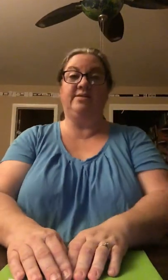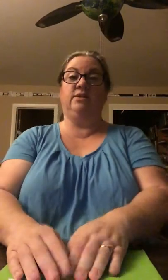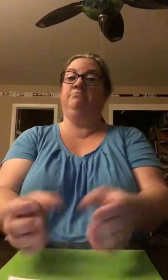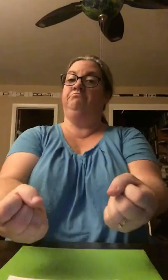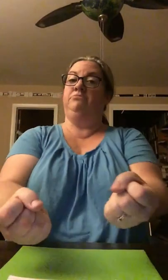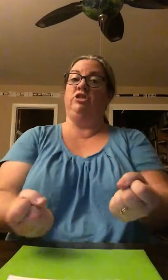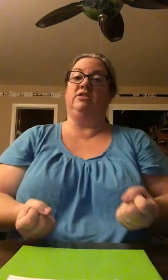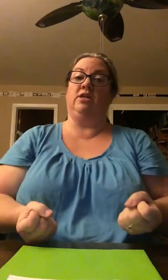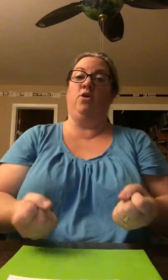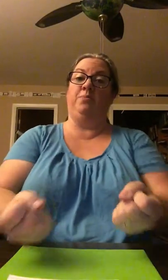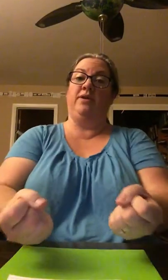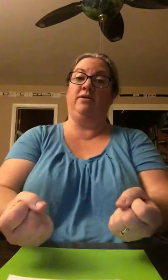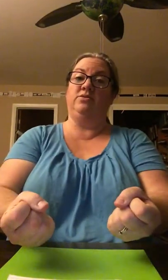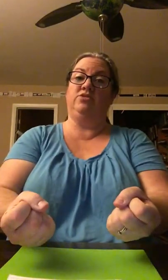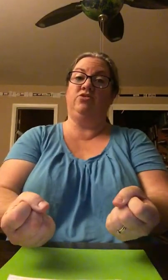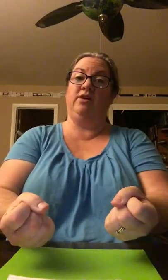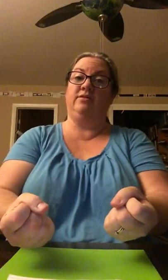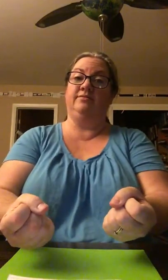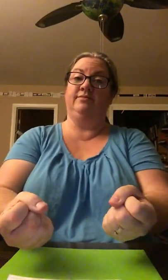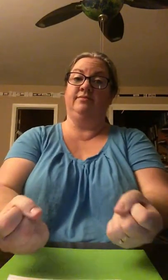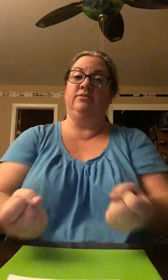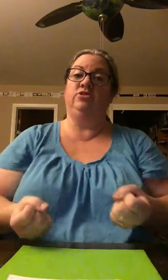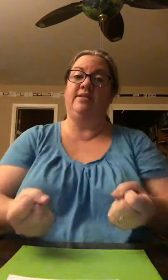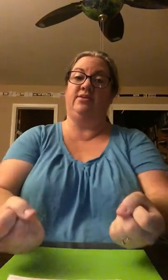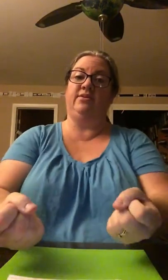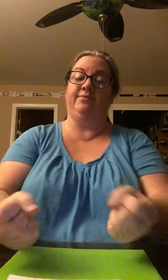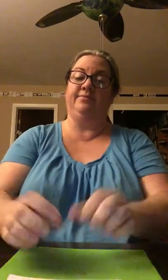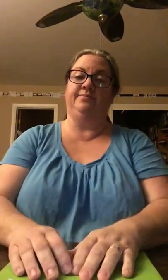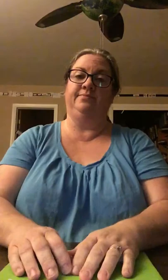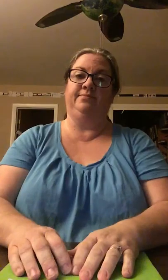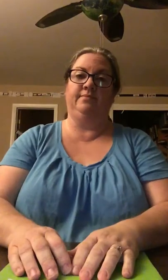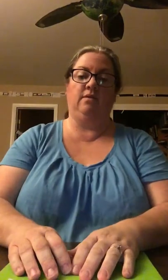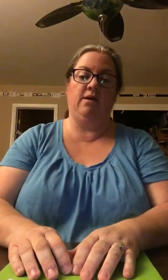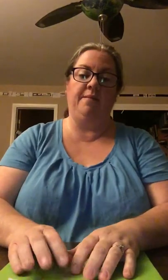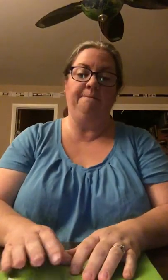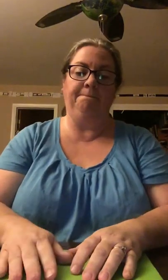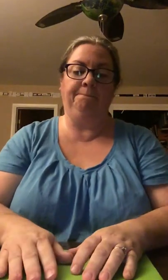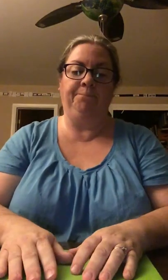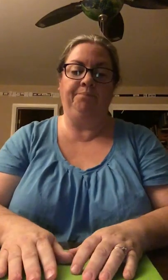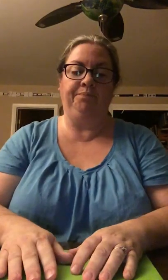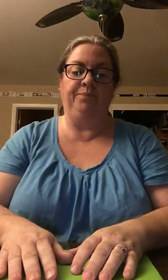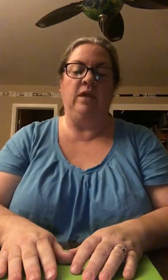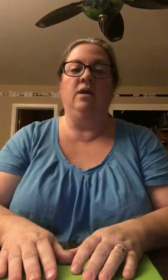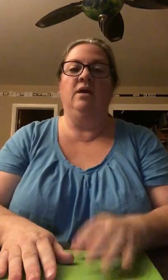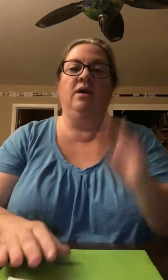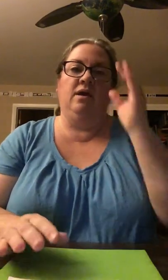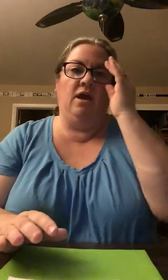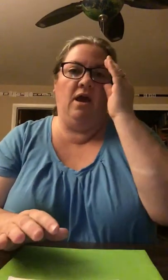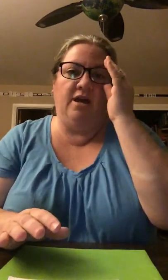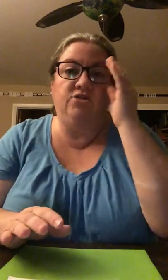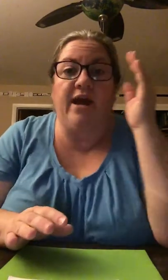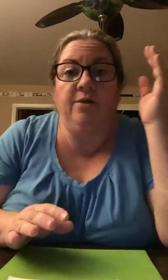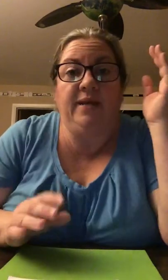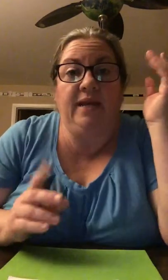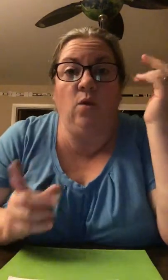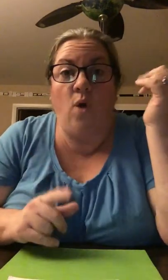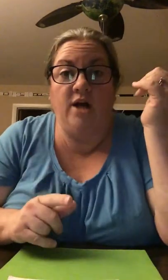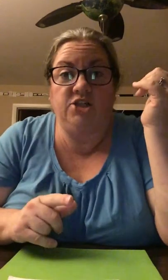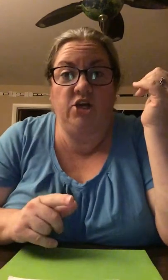Dresser, you're just going to open and close the drawer. Dresser. Okay. A dryer, meaning a washer and